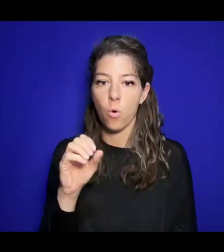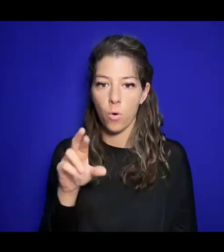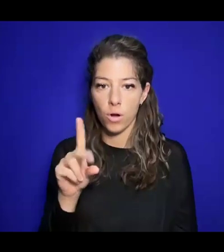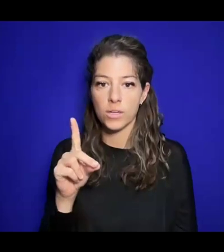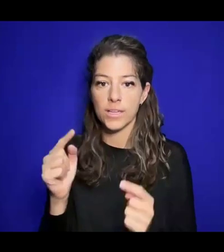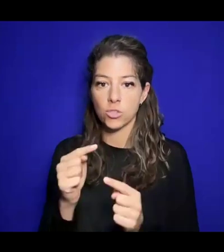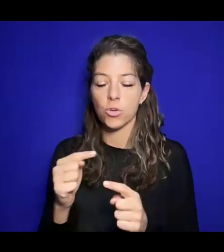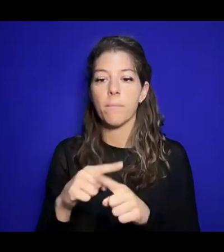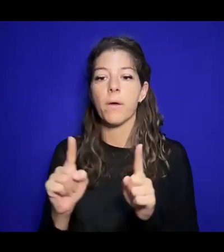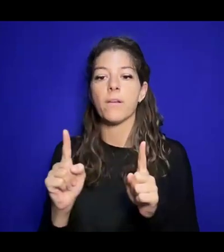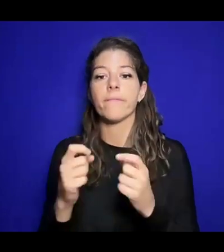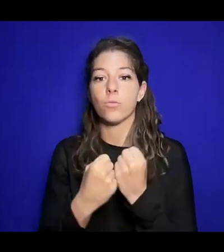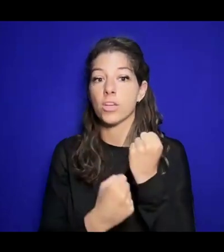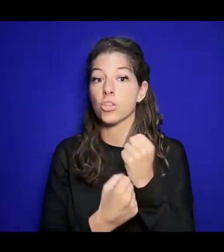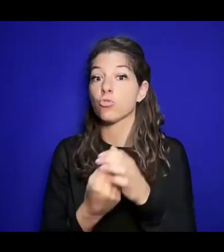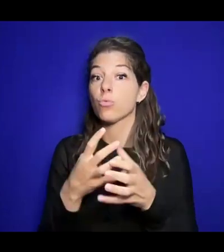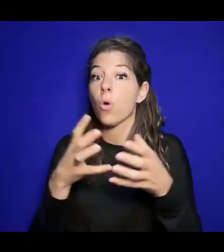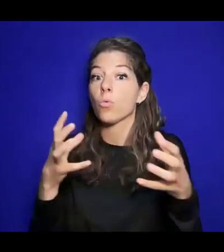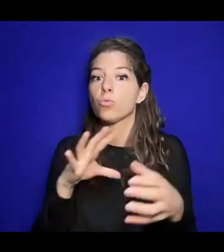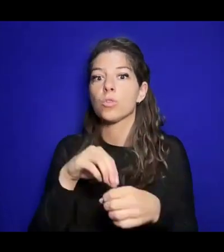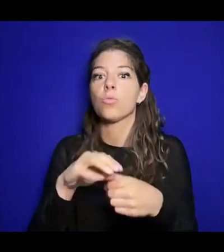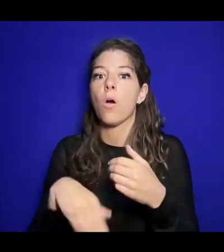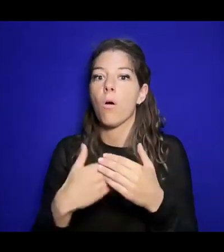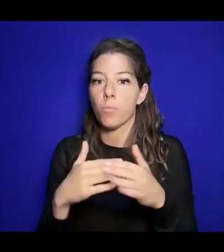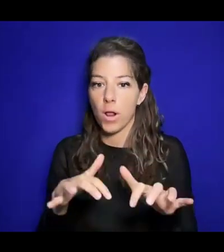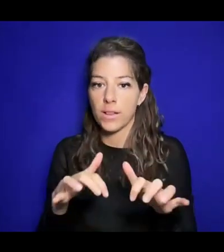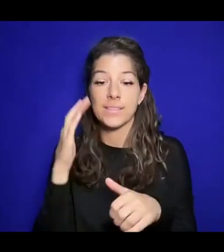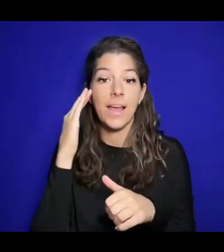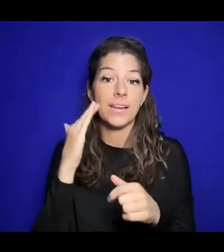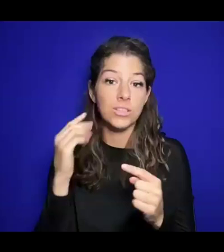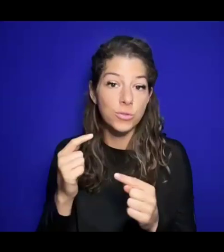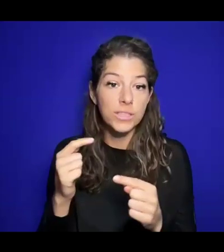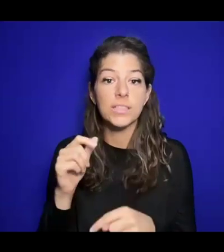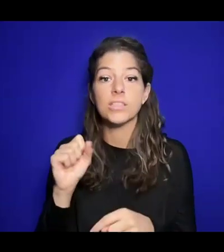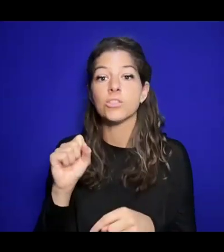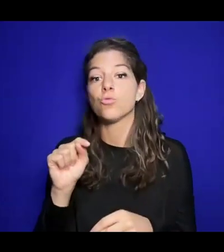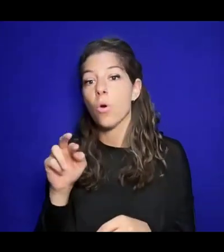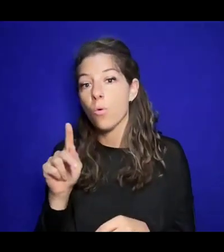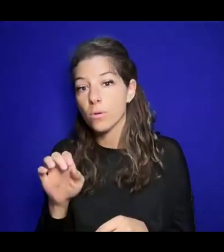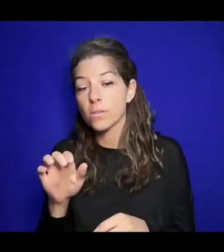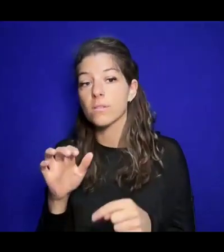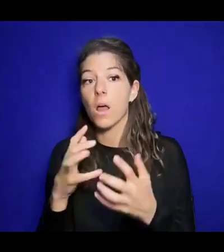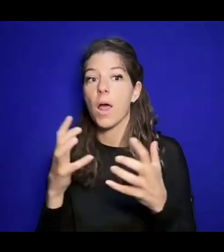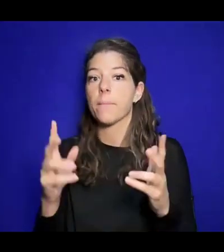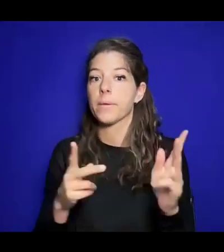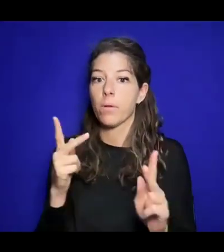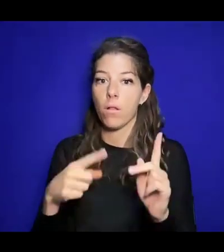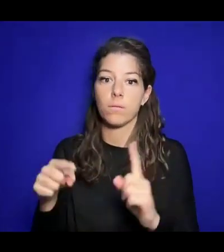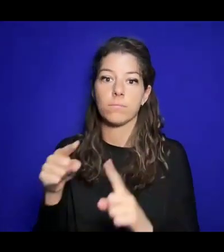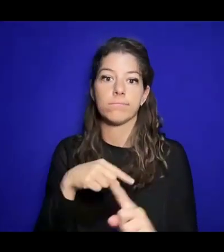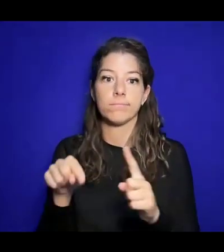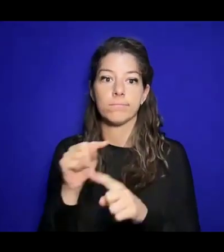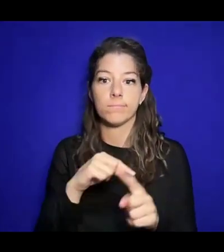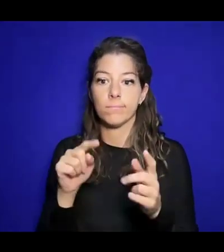foundation has grown to include all paralysis. So it could be head injury, it can be stroke. We have a lot of people that are writing